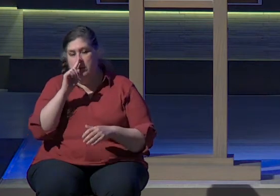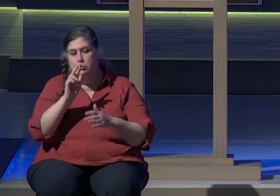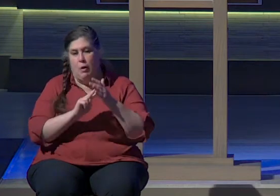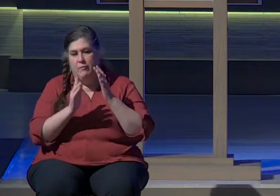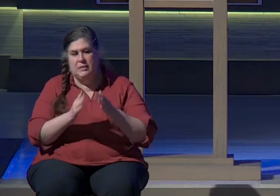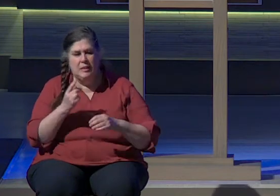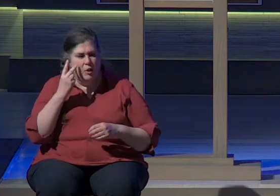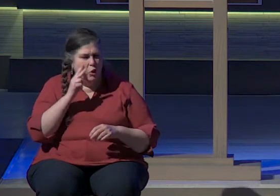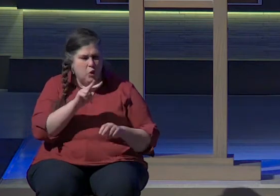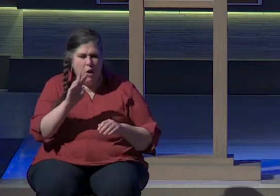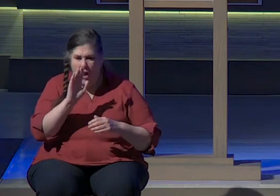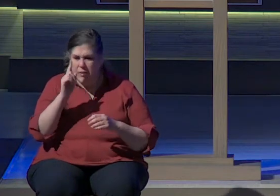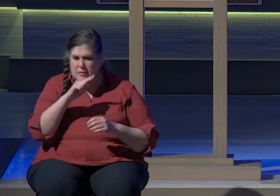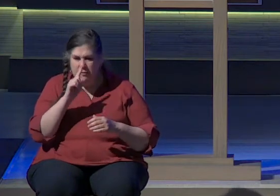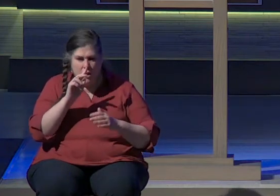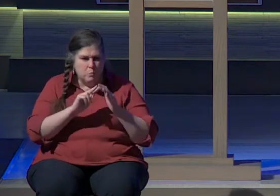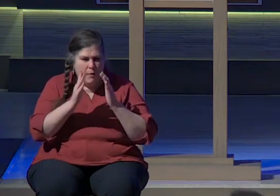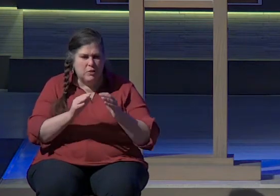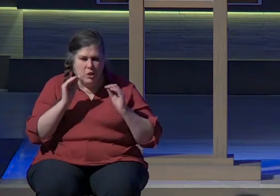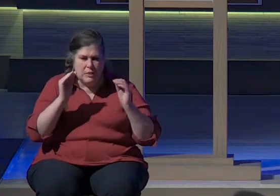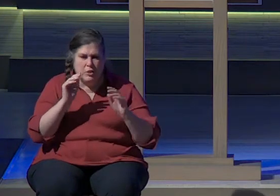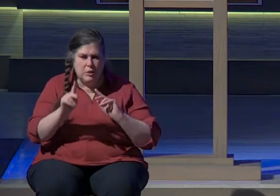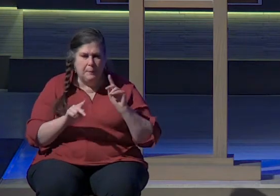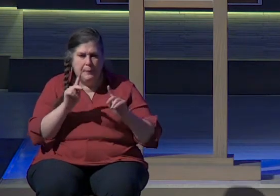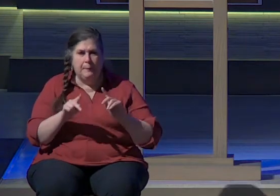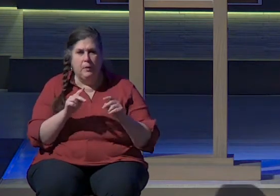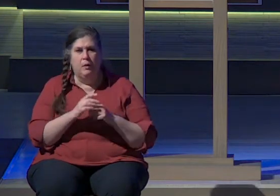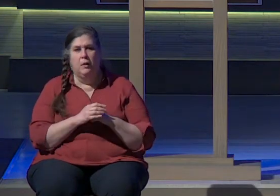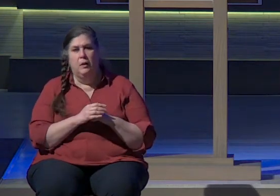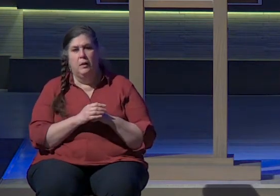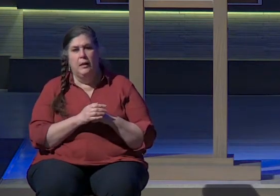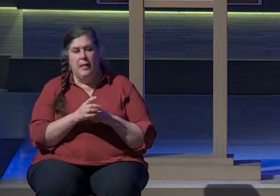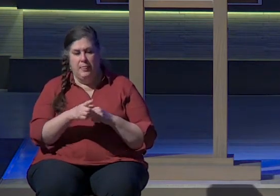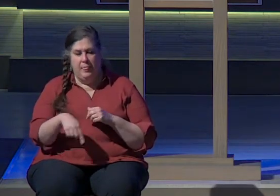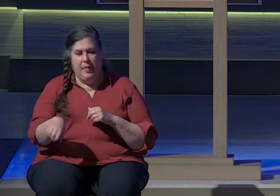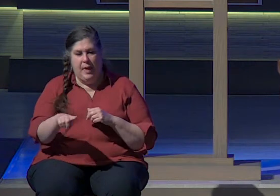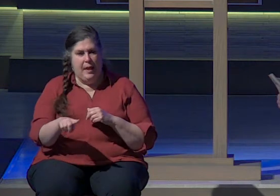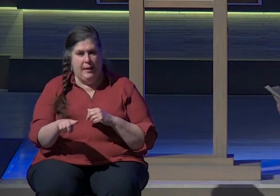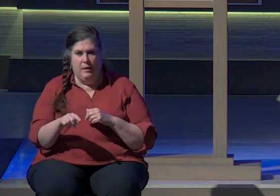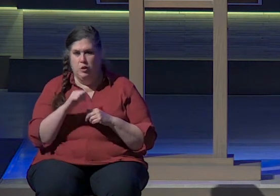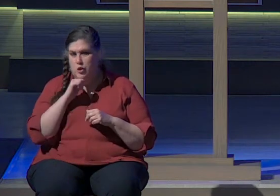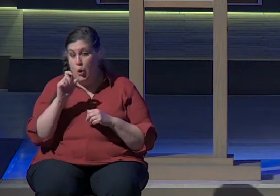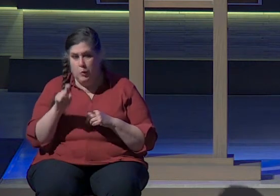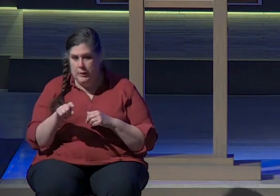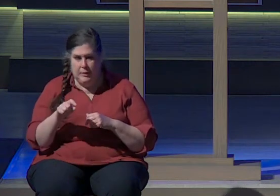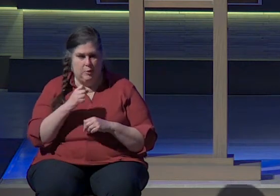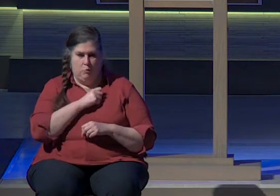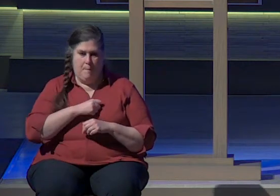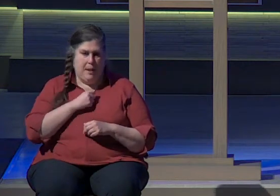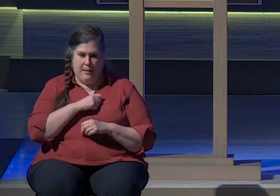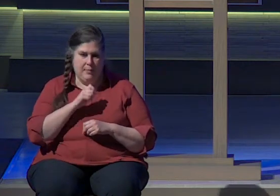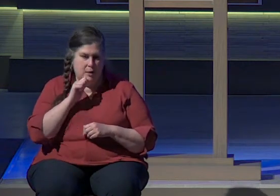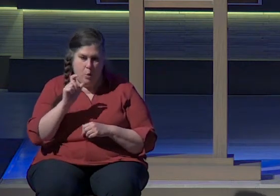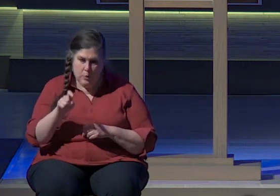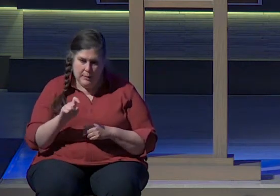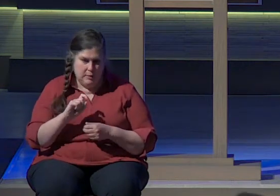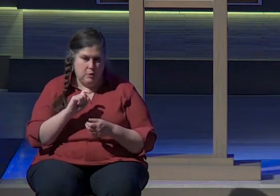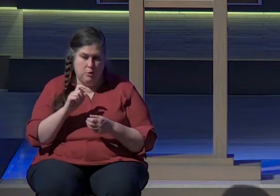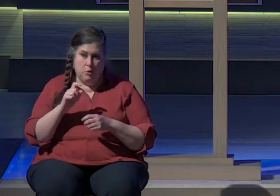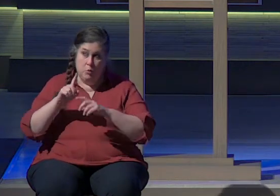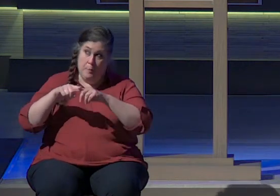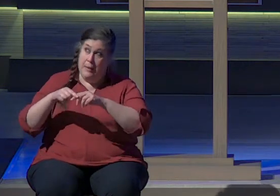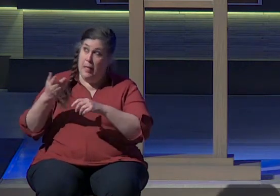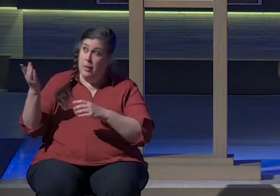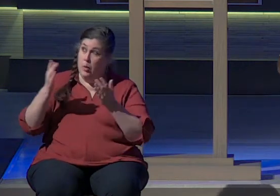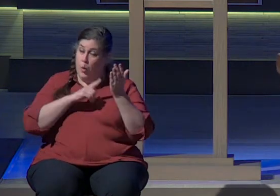Lord, look, all these false prophets are teaching the people that they, in essence, don't need to repent, that they don't need to turn to the Lord, but